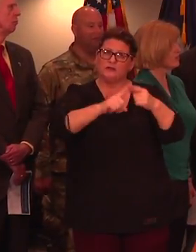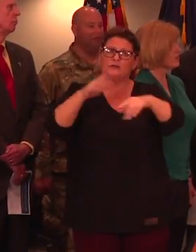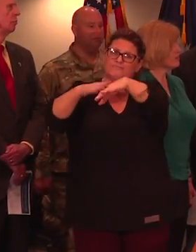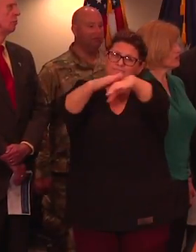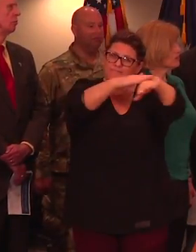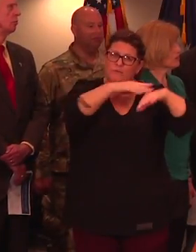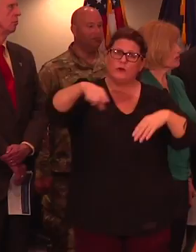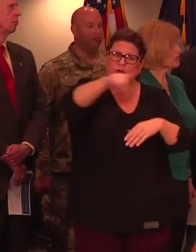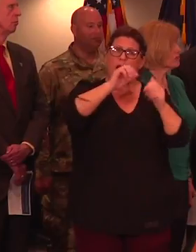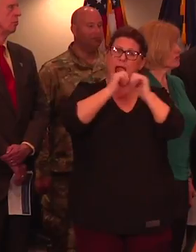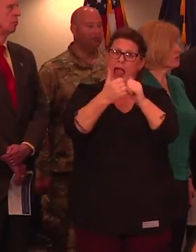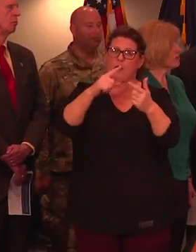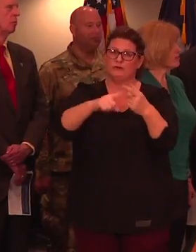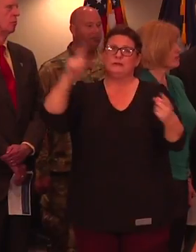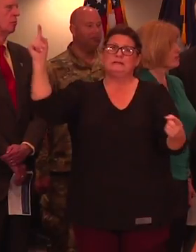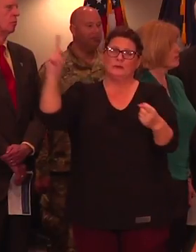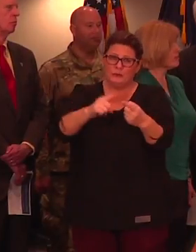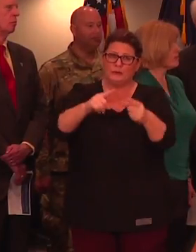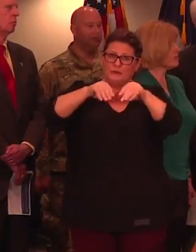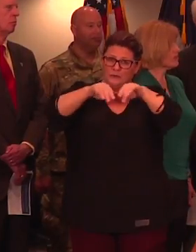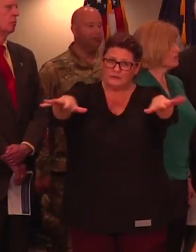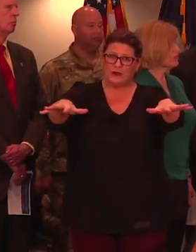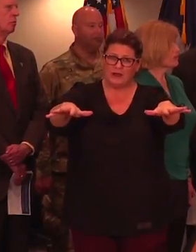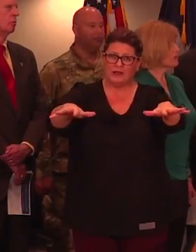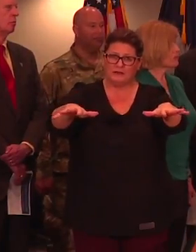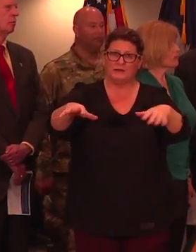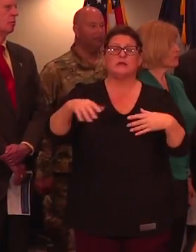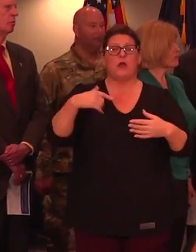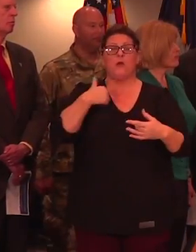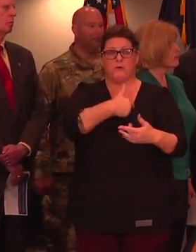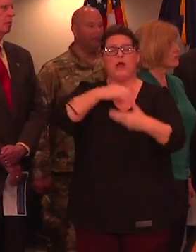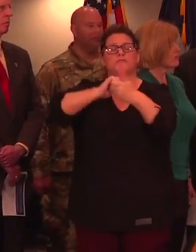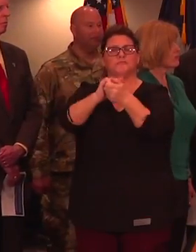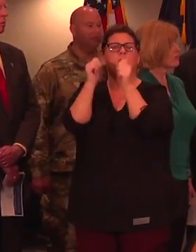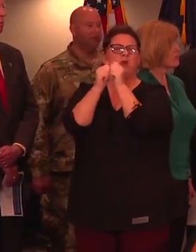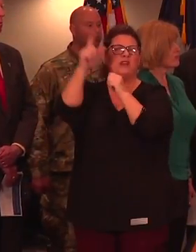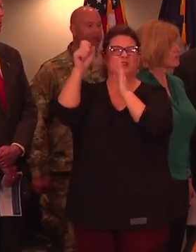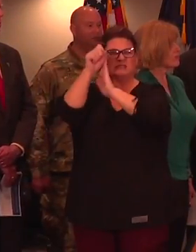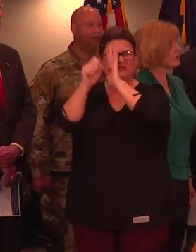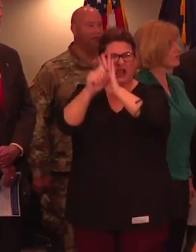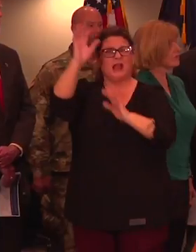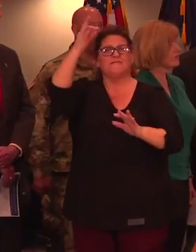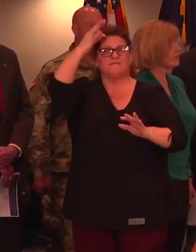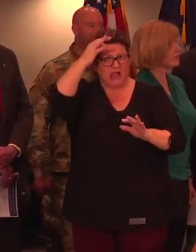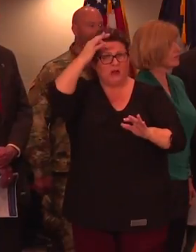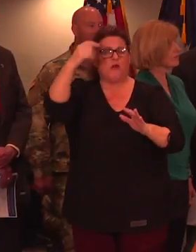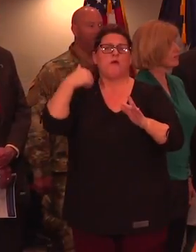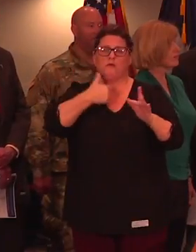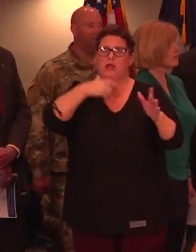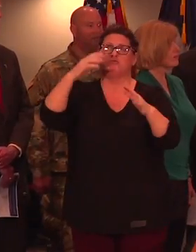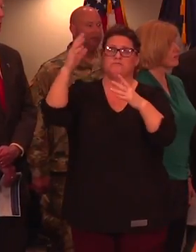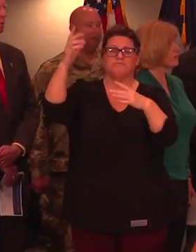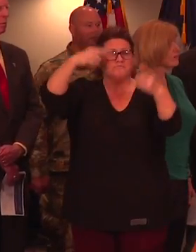communities. We also continue to work with federal, state, and local partners to prepare and respond to this situation